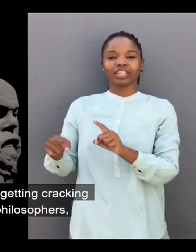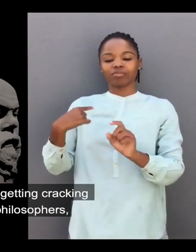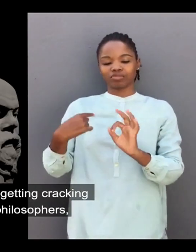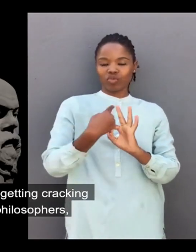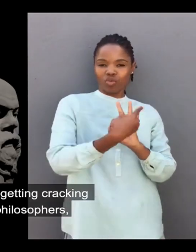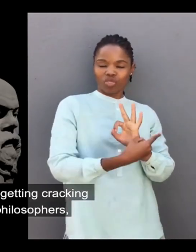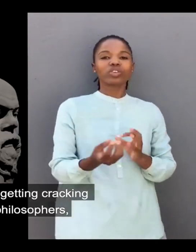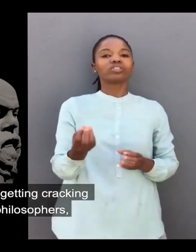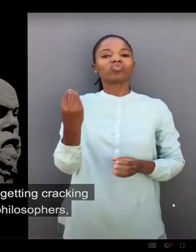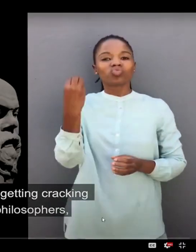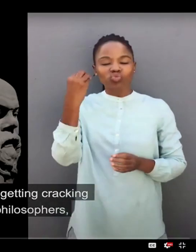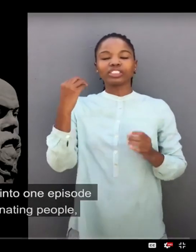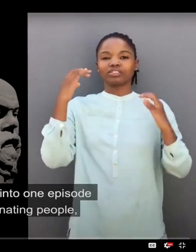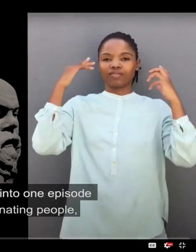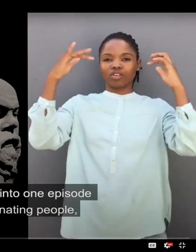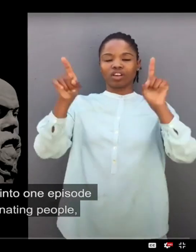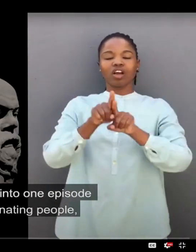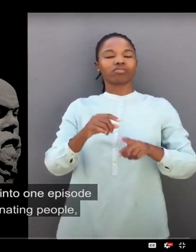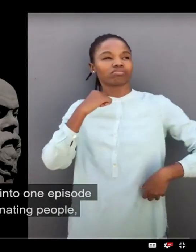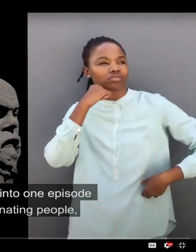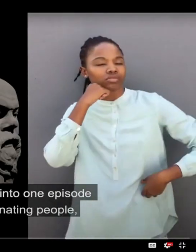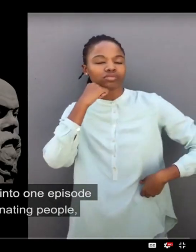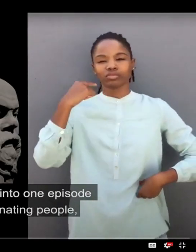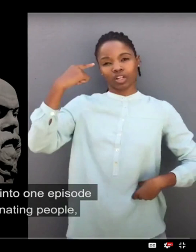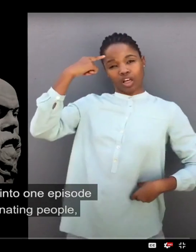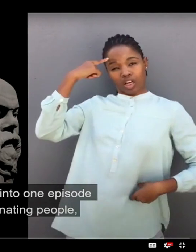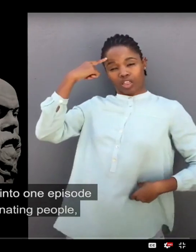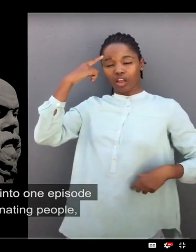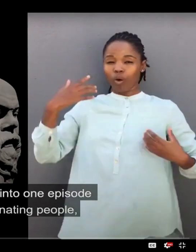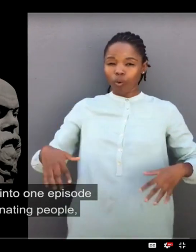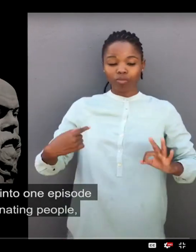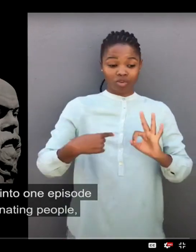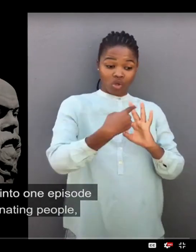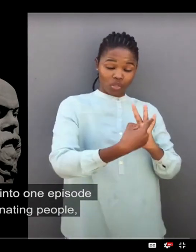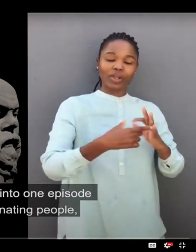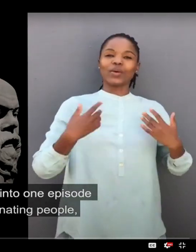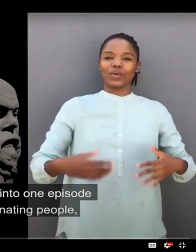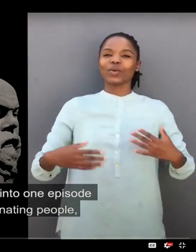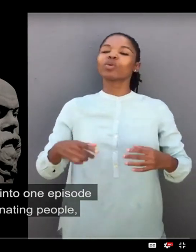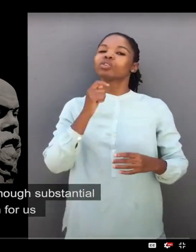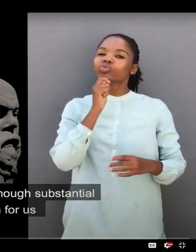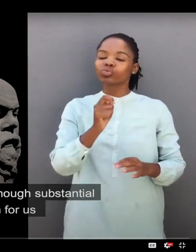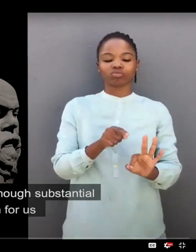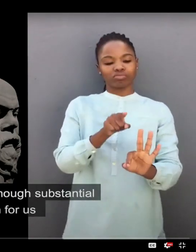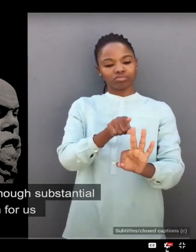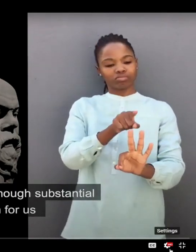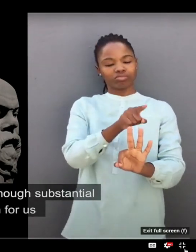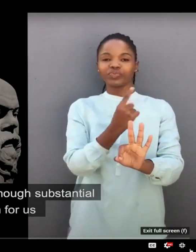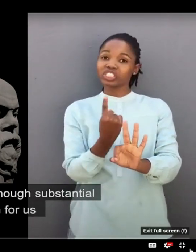and accommodating for everyone. So it's not just listening, you can watch the interpreter. And we also believe that having subtitles is a way of improving